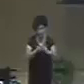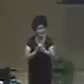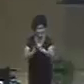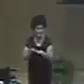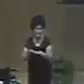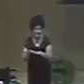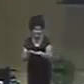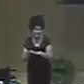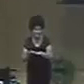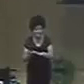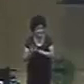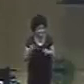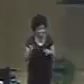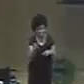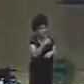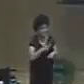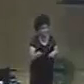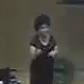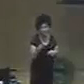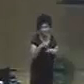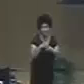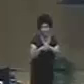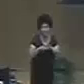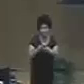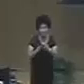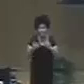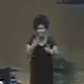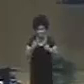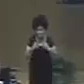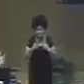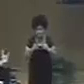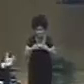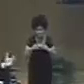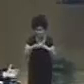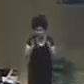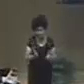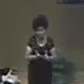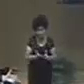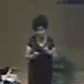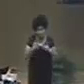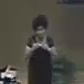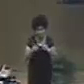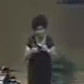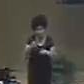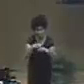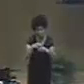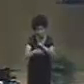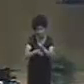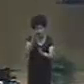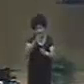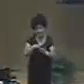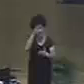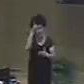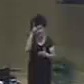We're part of the community of USP, but we're also part of a university community. We're part of higher education community.